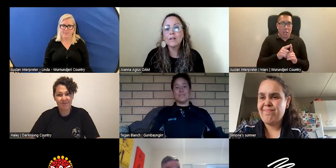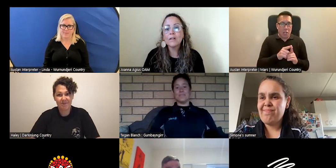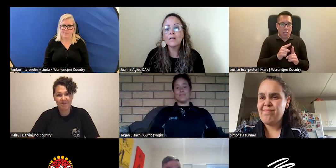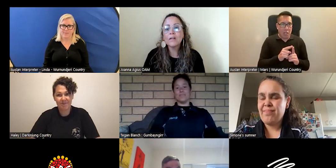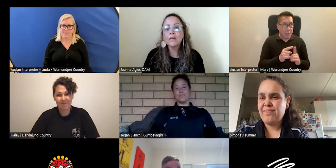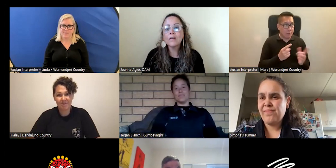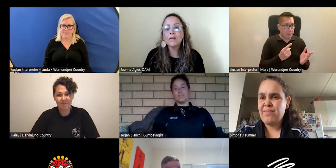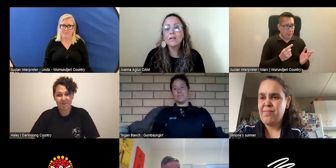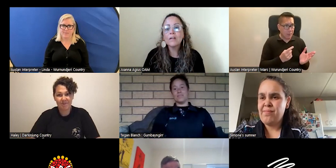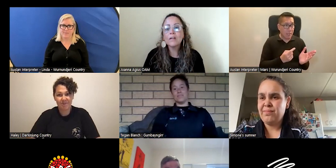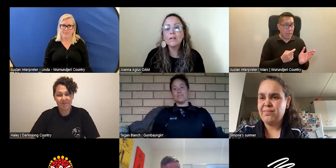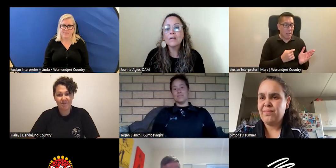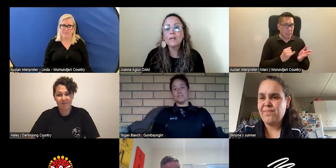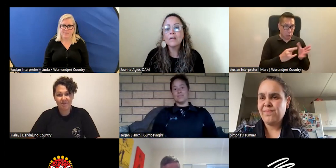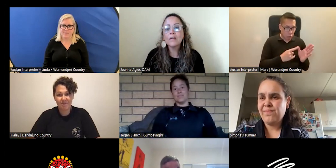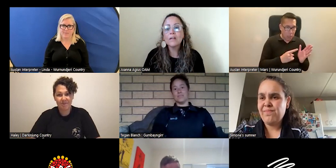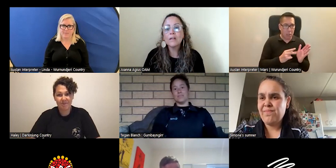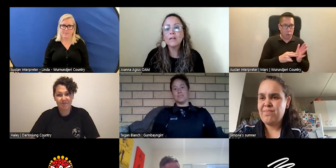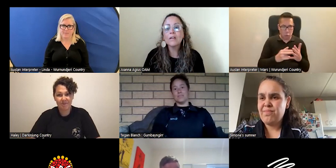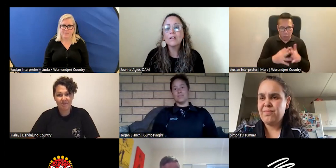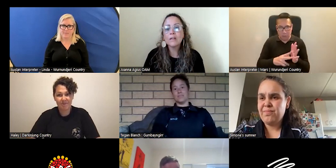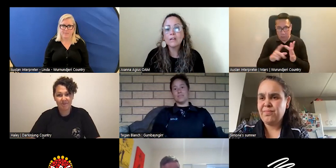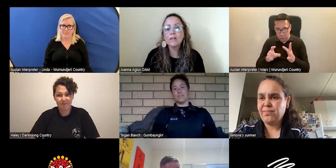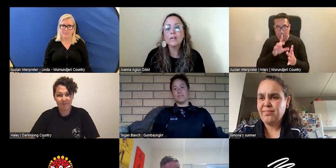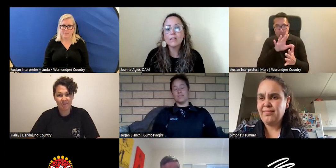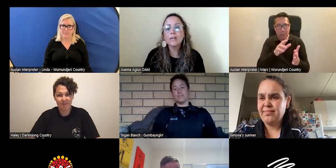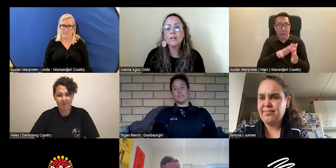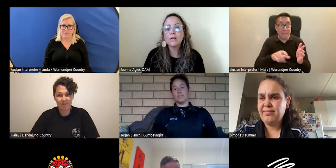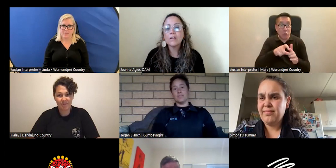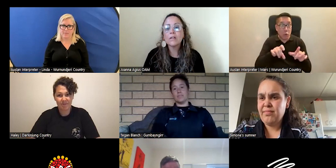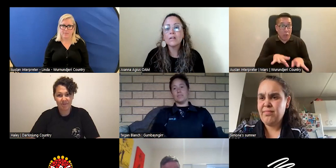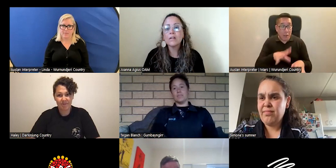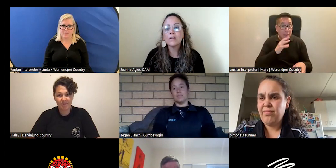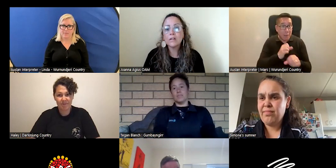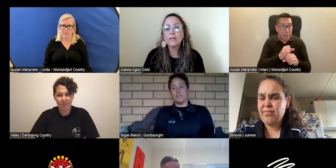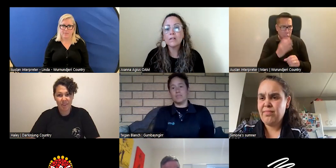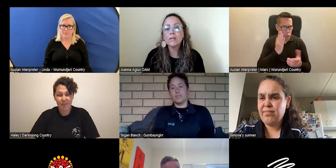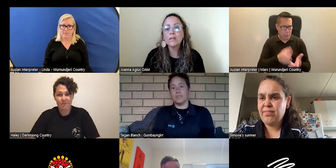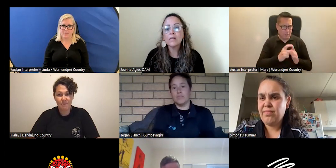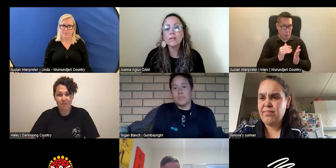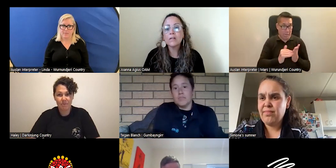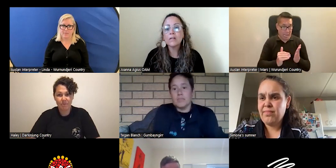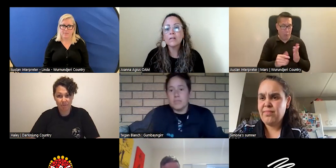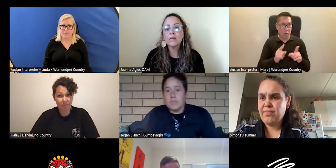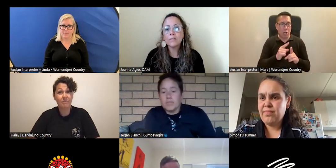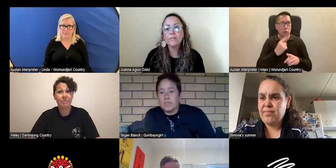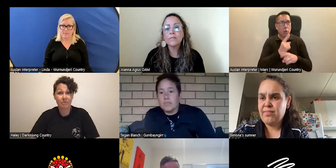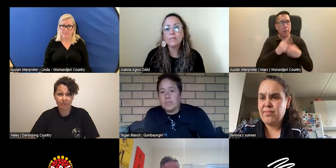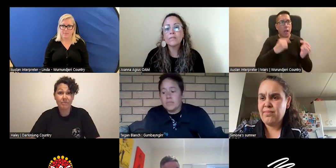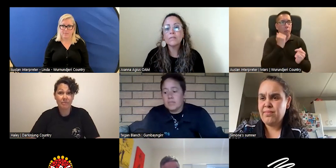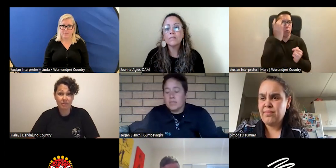though, and you imagine how complex and hard it is now, trying to speak about Aboriginal and Torres Strait